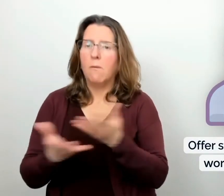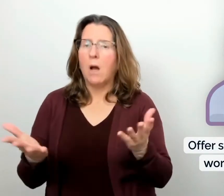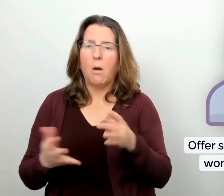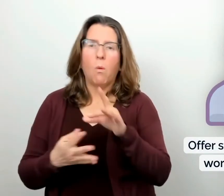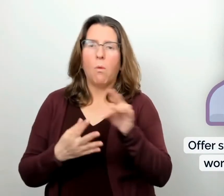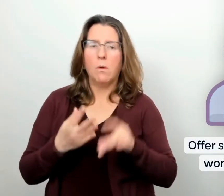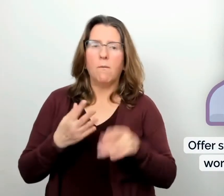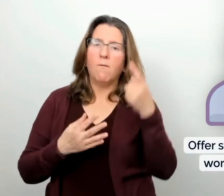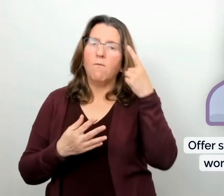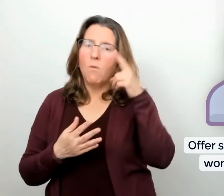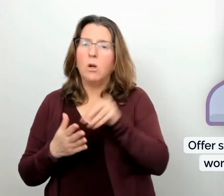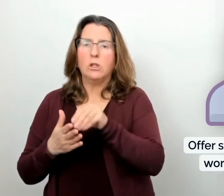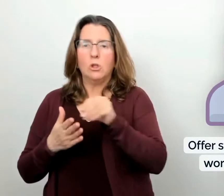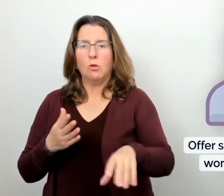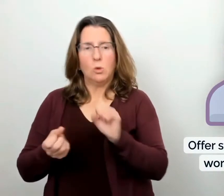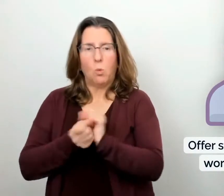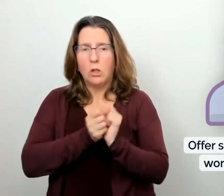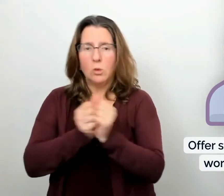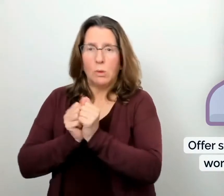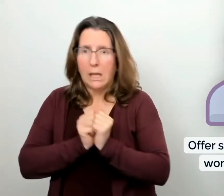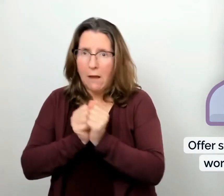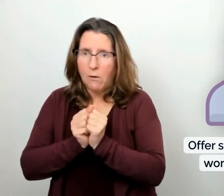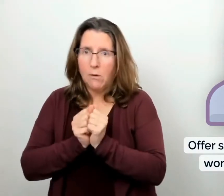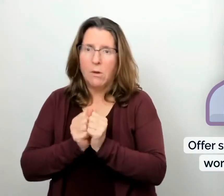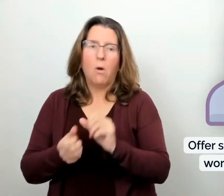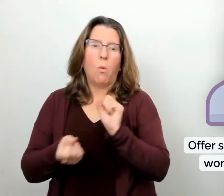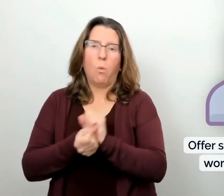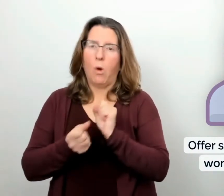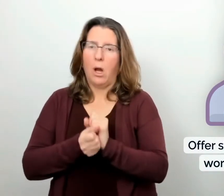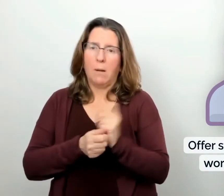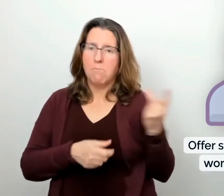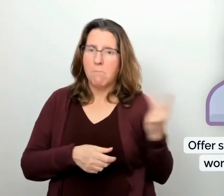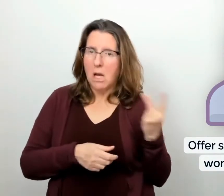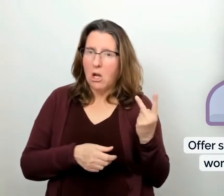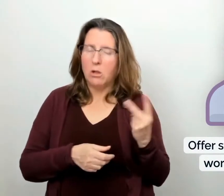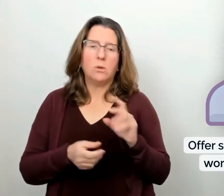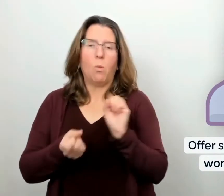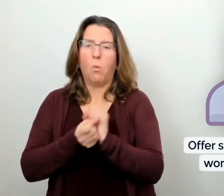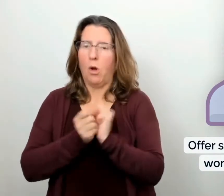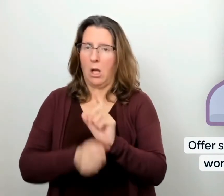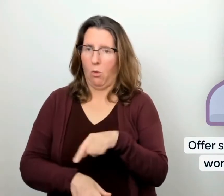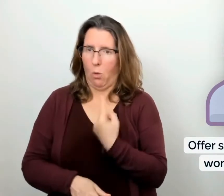Student engagement can be encouraged by offering options for students to work in groups, in pairs, or